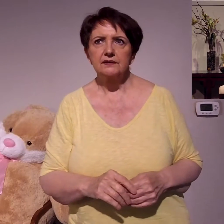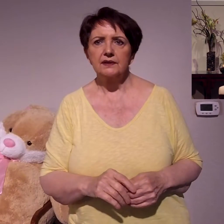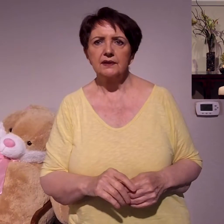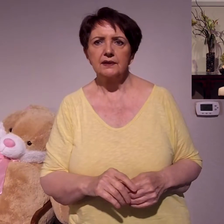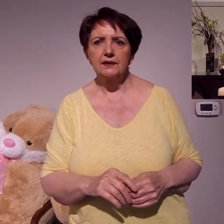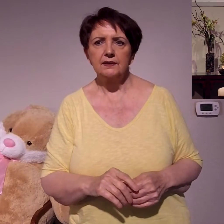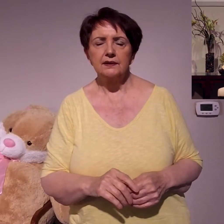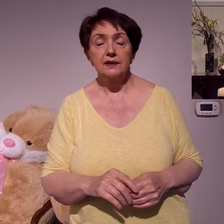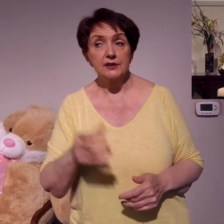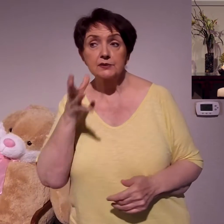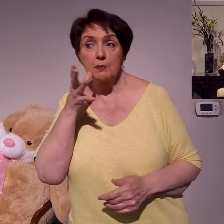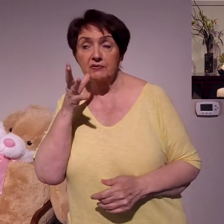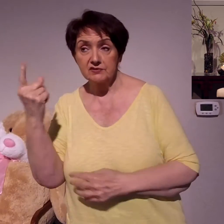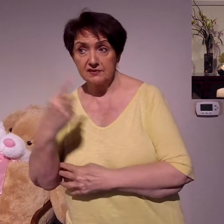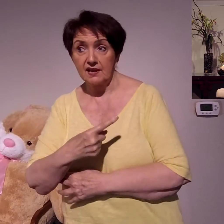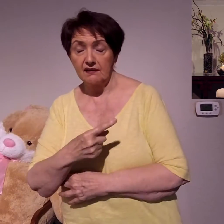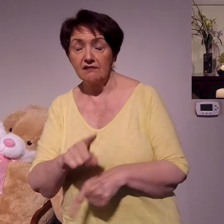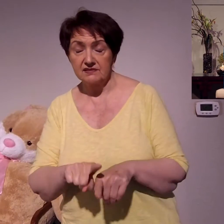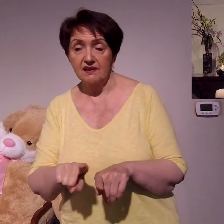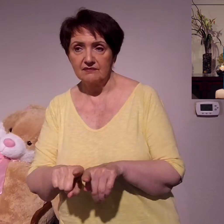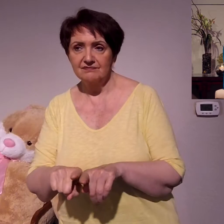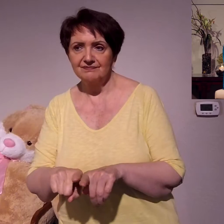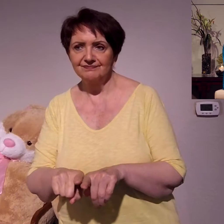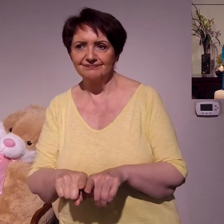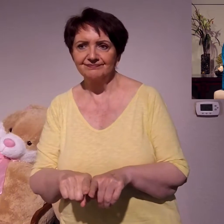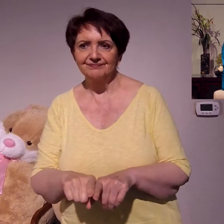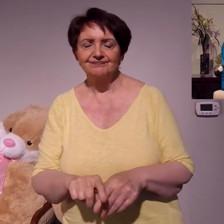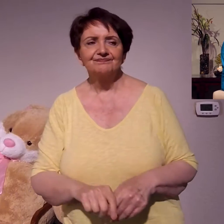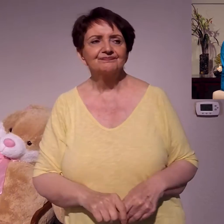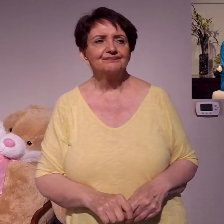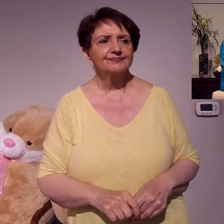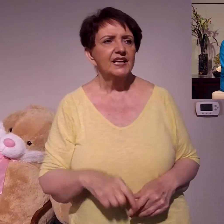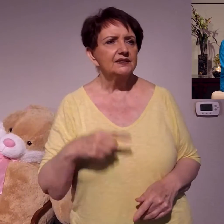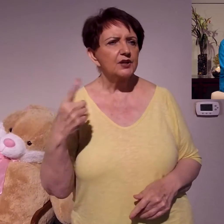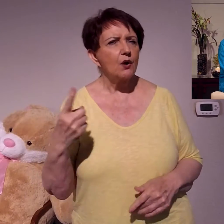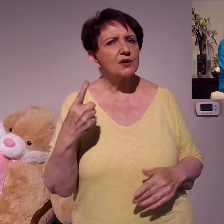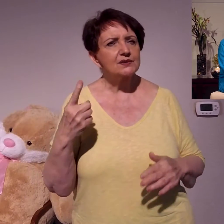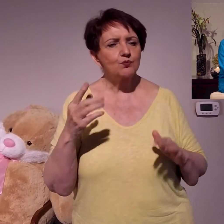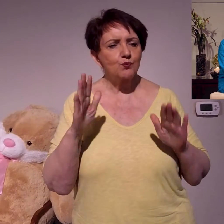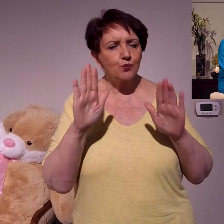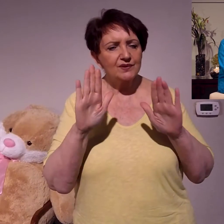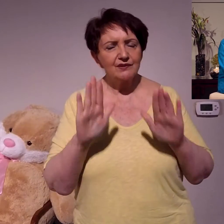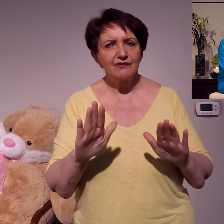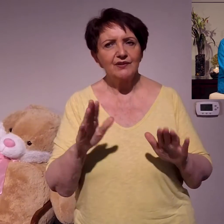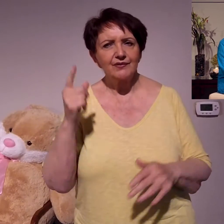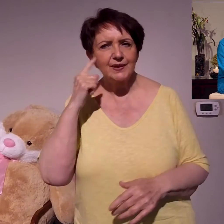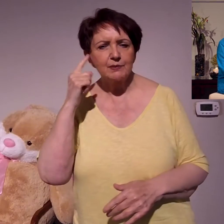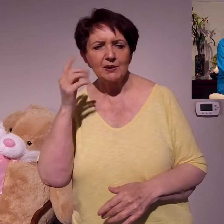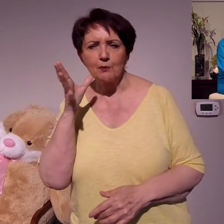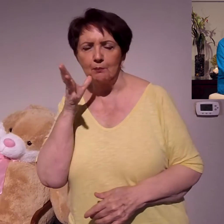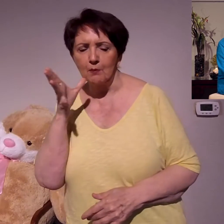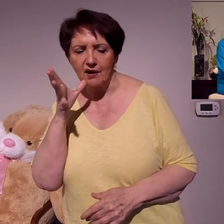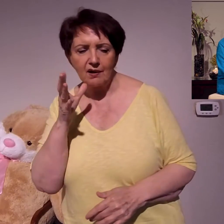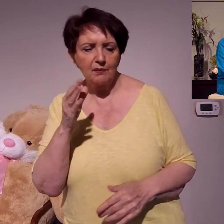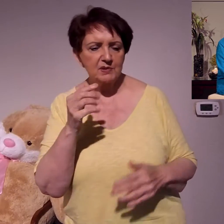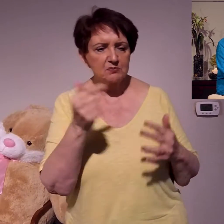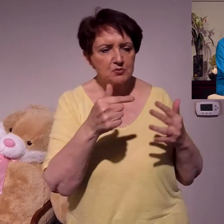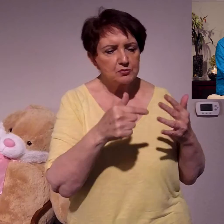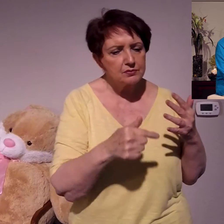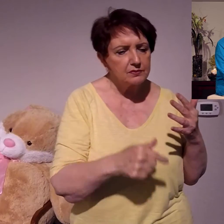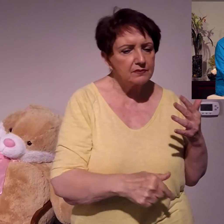it's Mother's Day, and so it's always wonderful to think about our moms and all the wonderful stuff